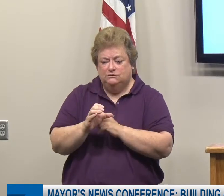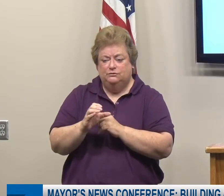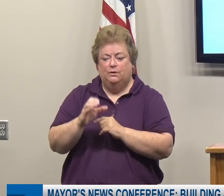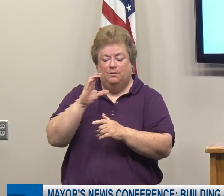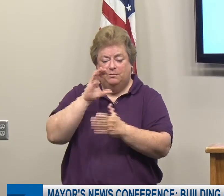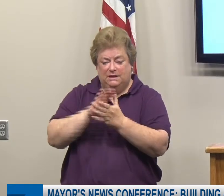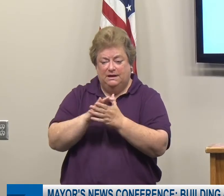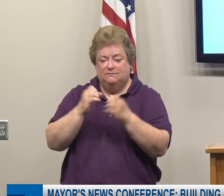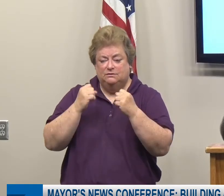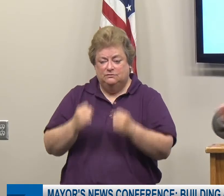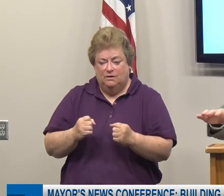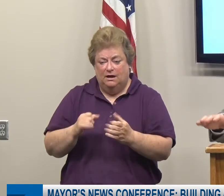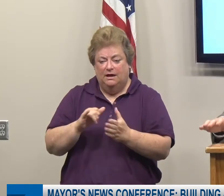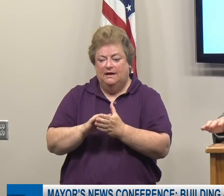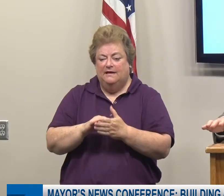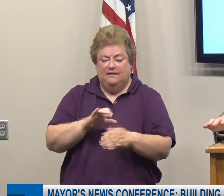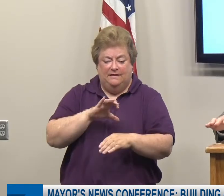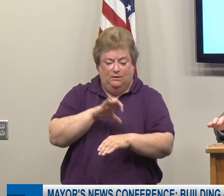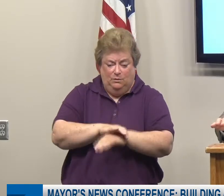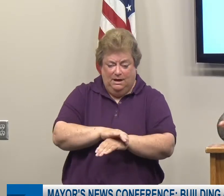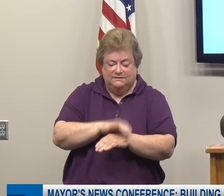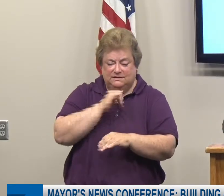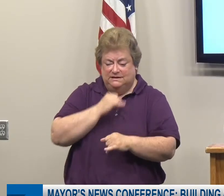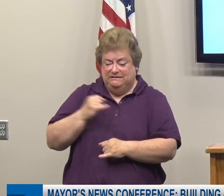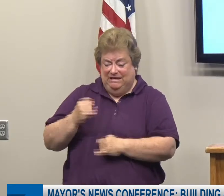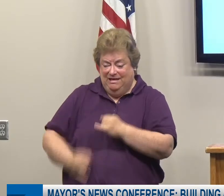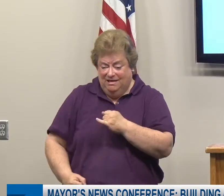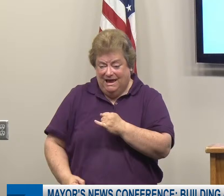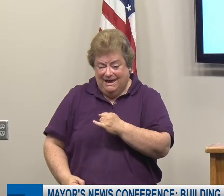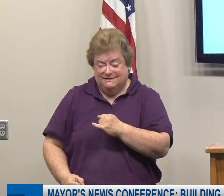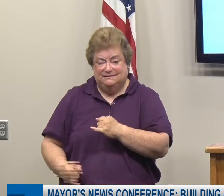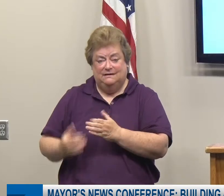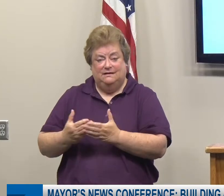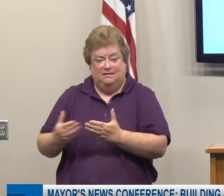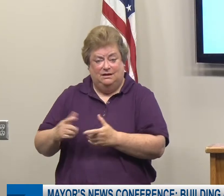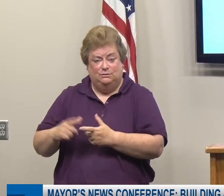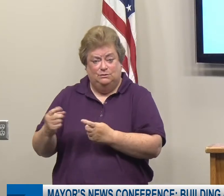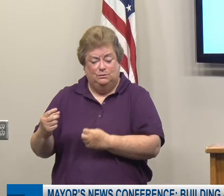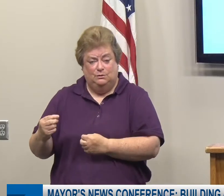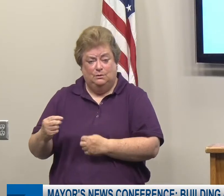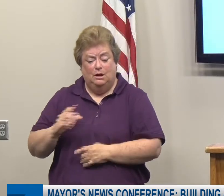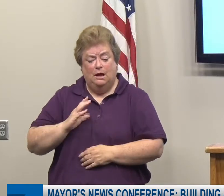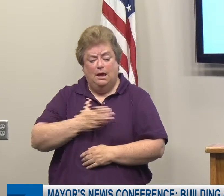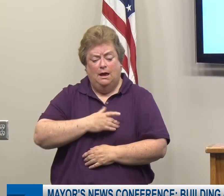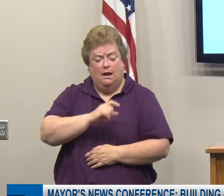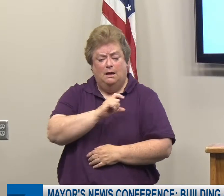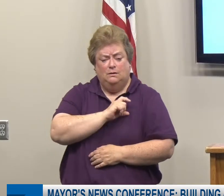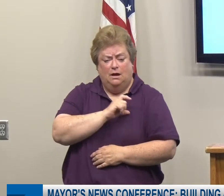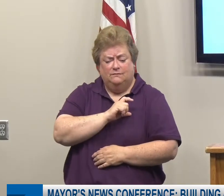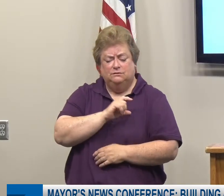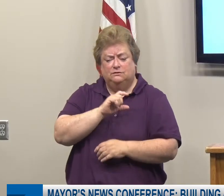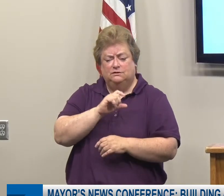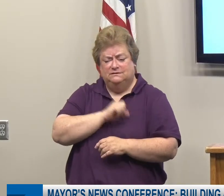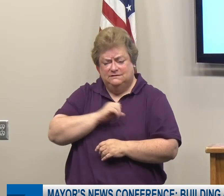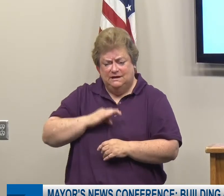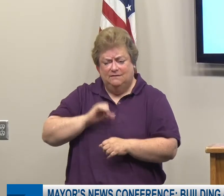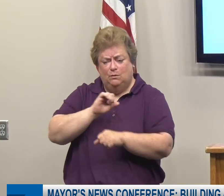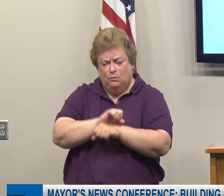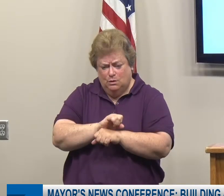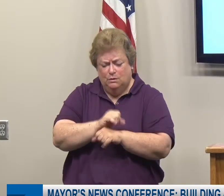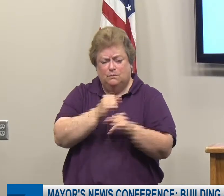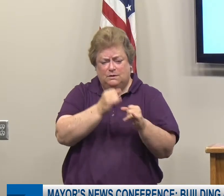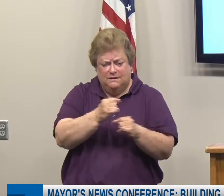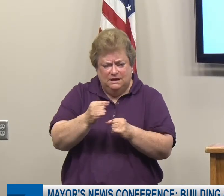that arrest is the last resort and that our officers, our staff, work with individuals, with